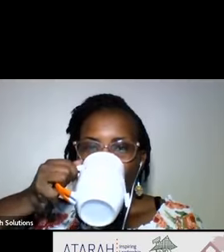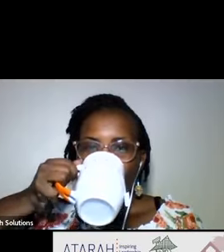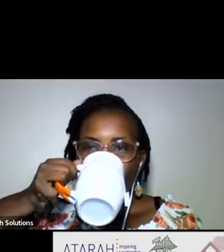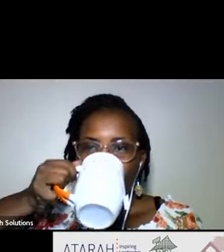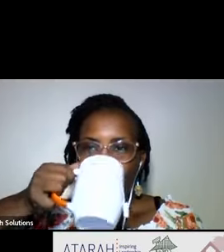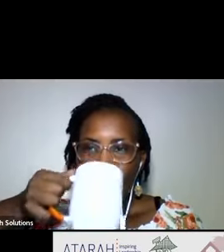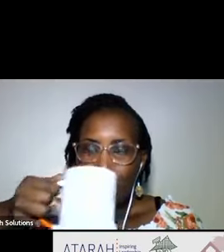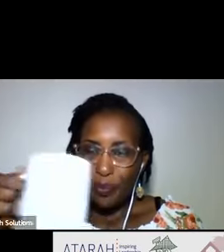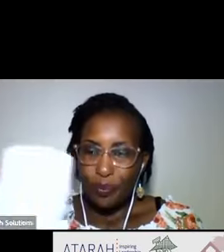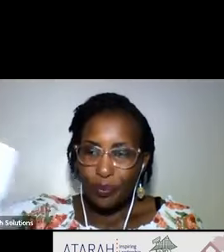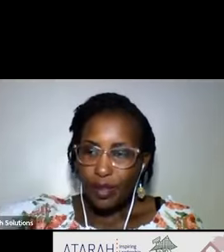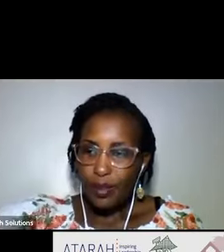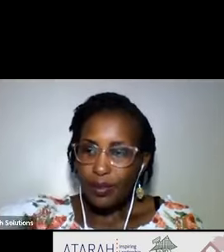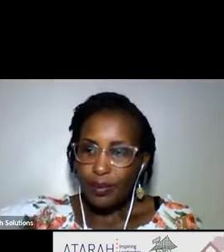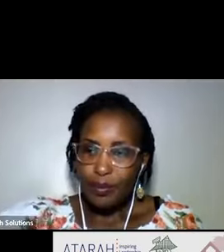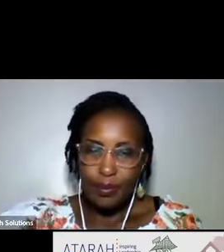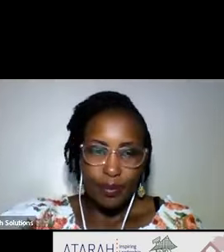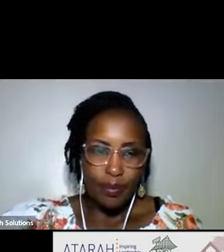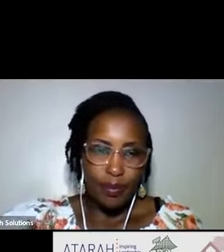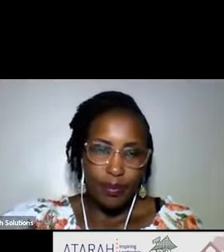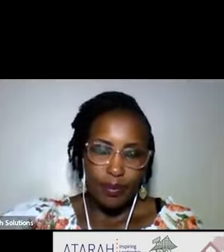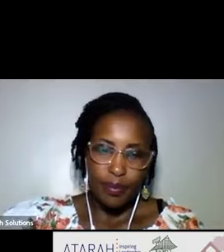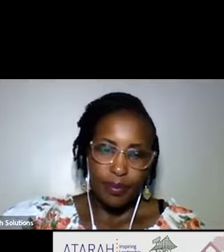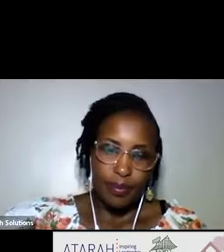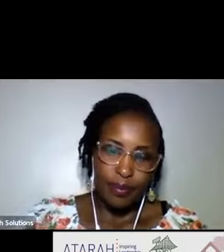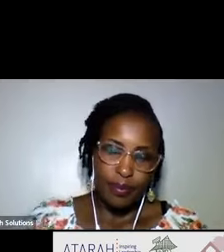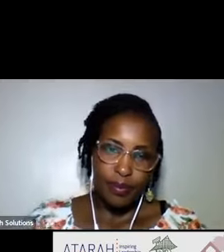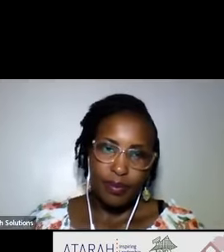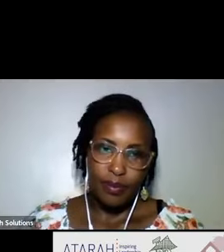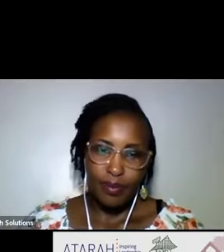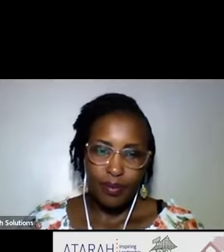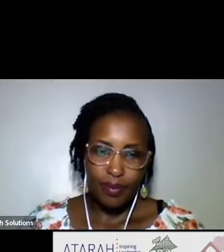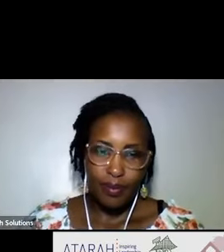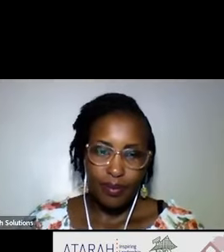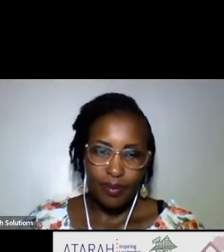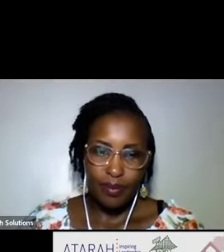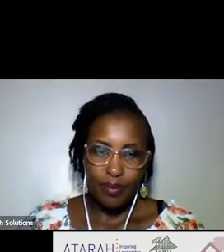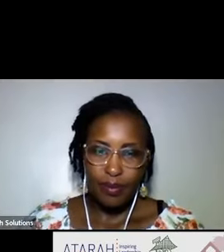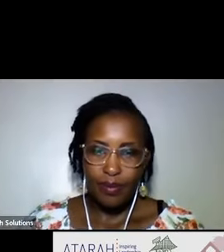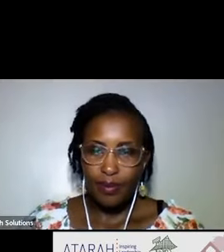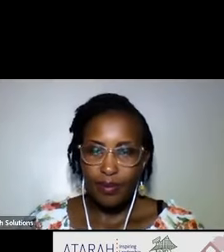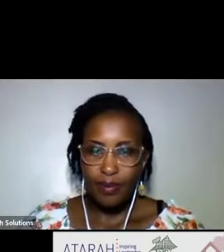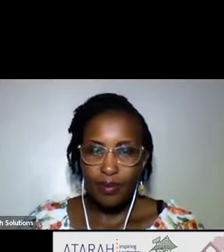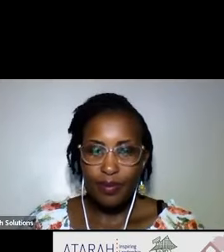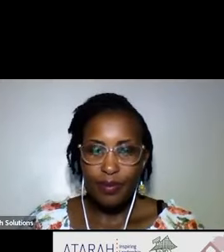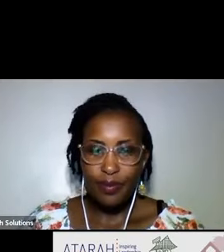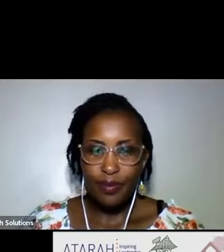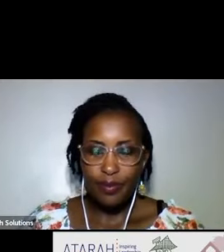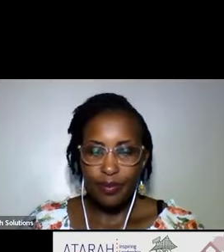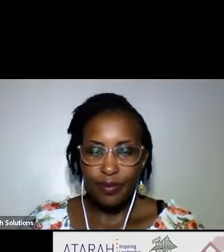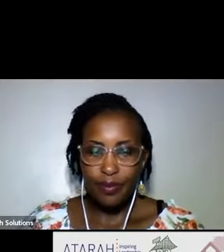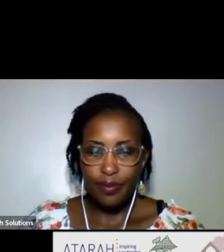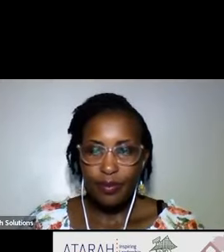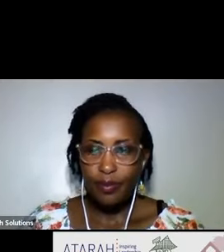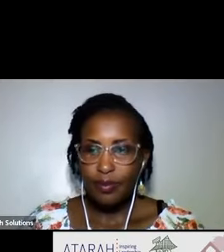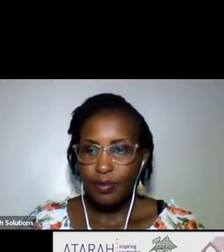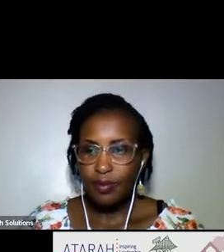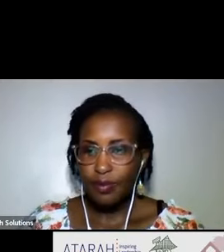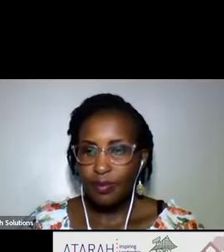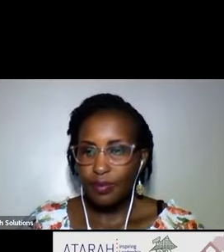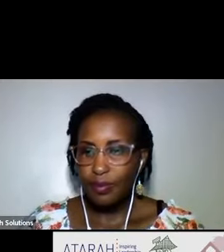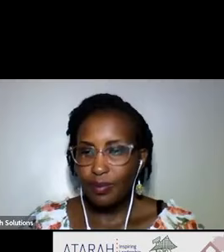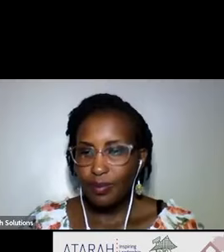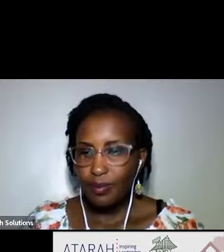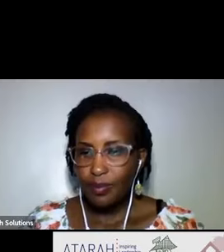Solution as a human resource associate, and I'm happy to join you this evening, this morning, or rather